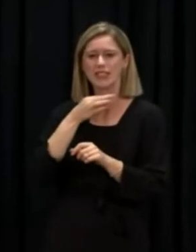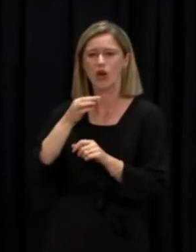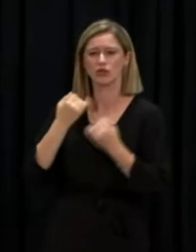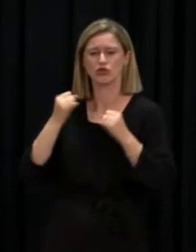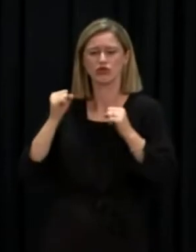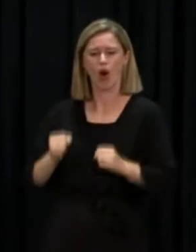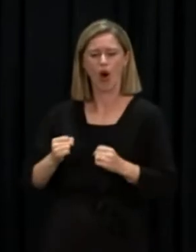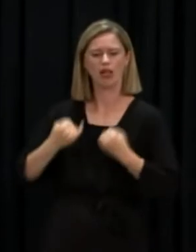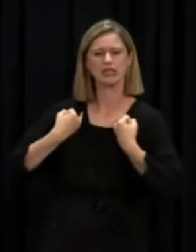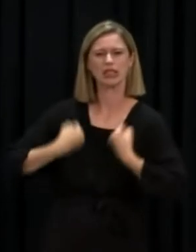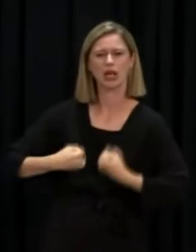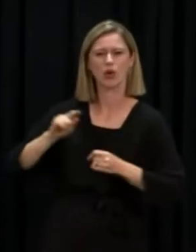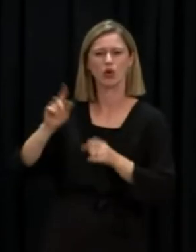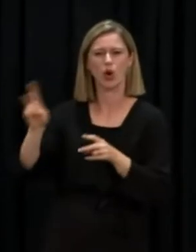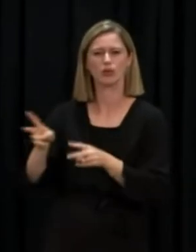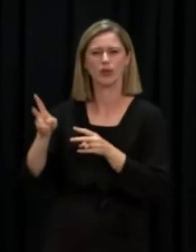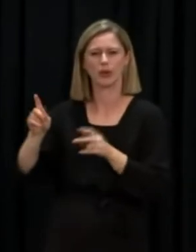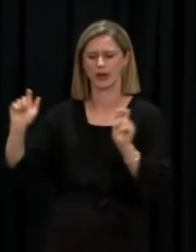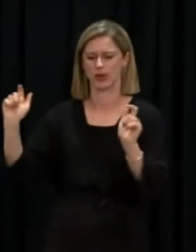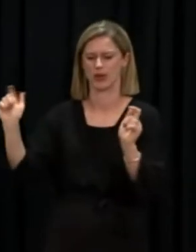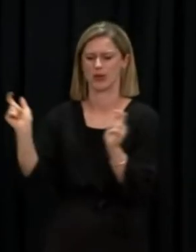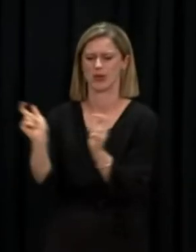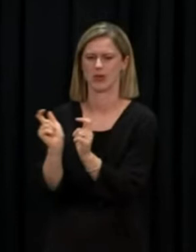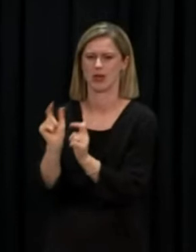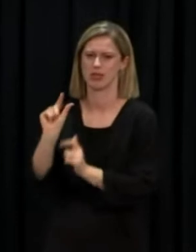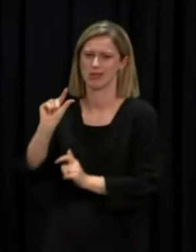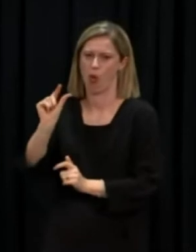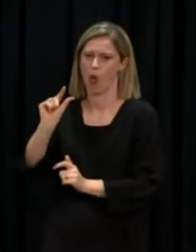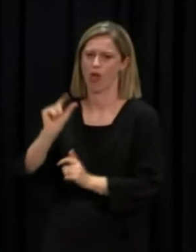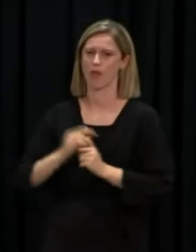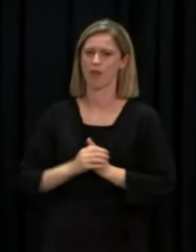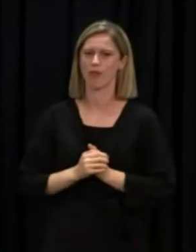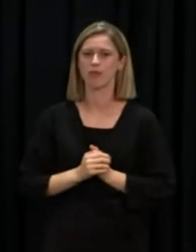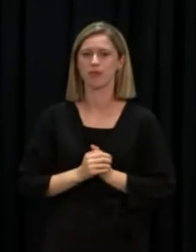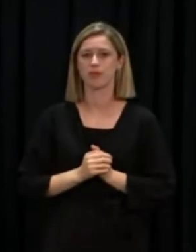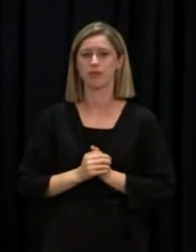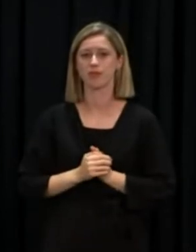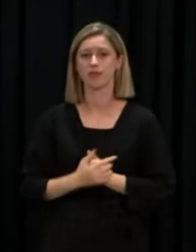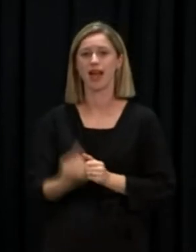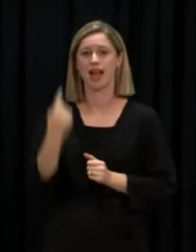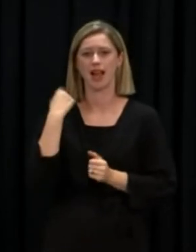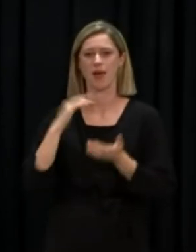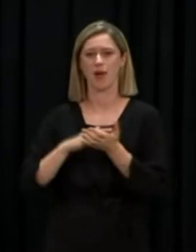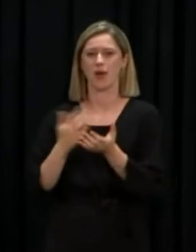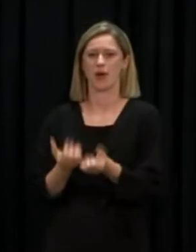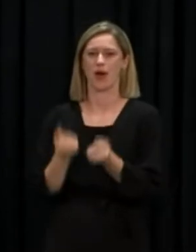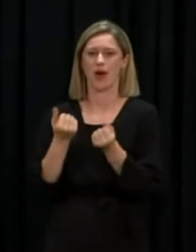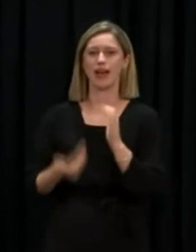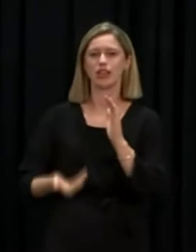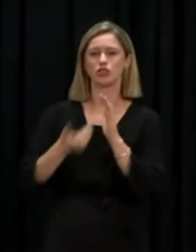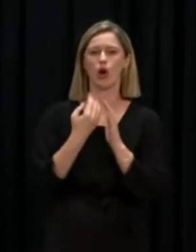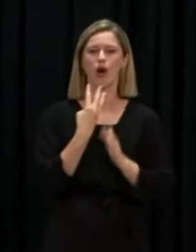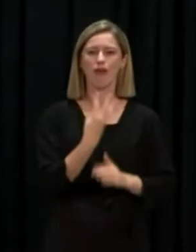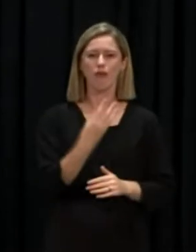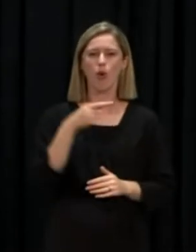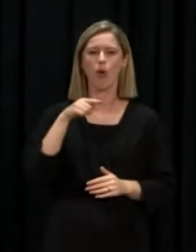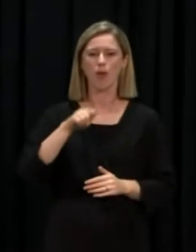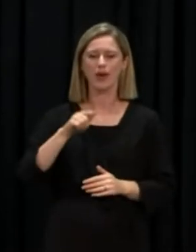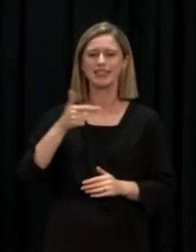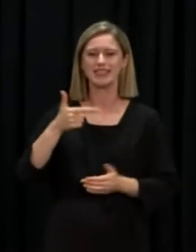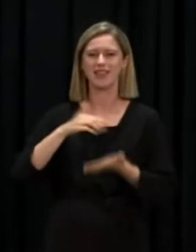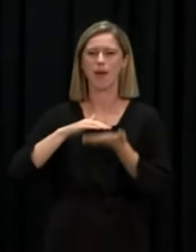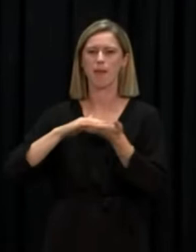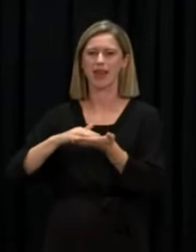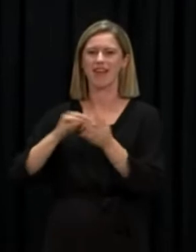is for 80% plus. Last month, we secured an extra 4.7 million doses of Pfizer